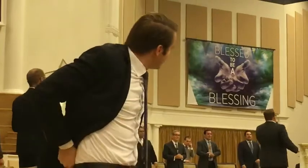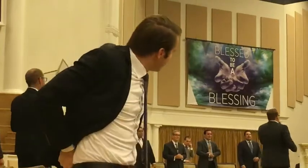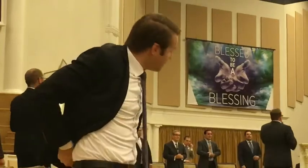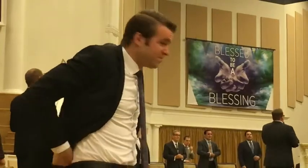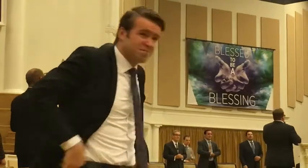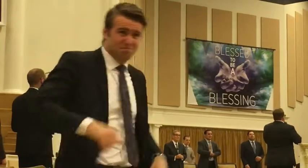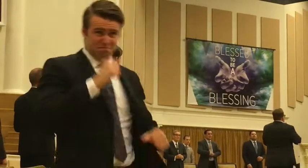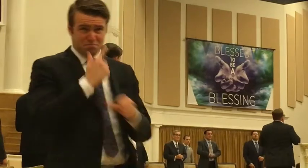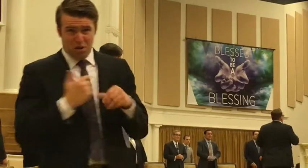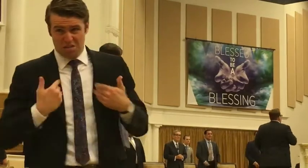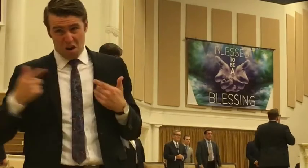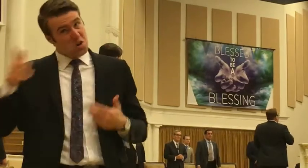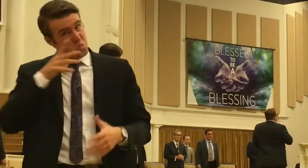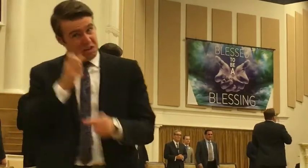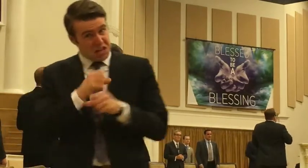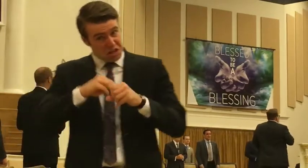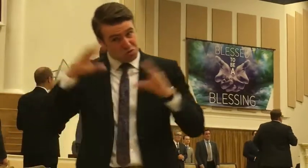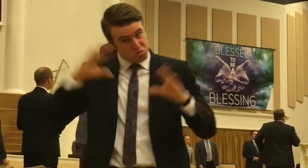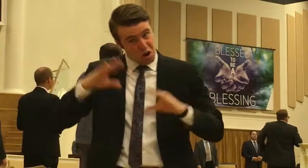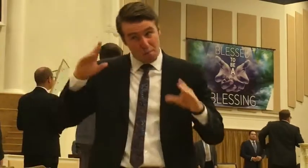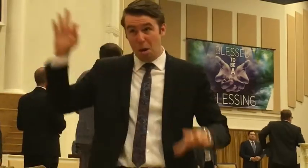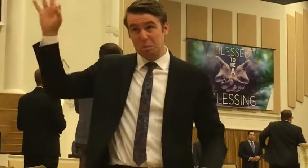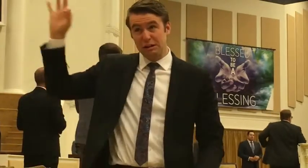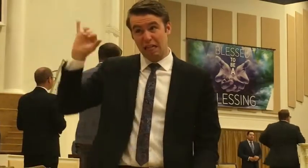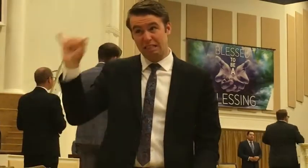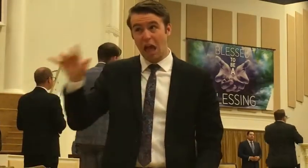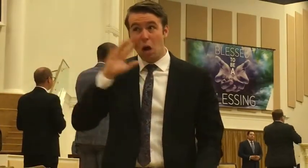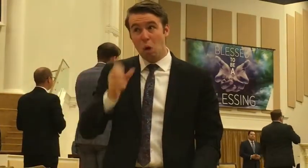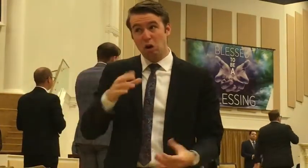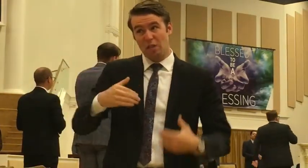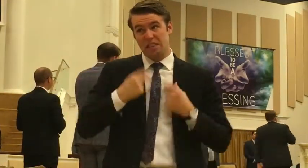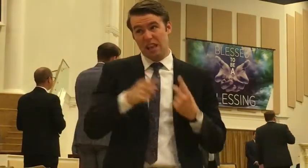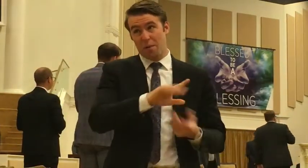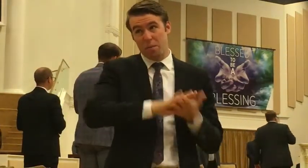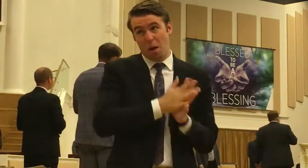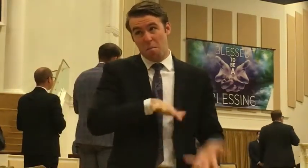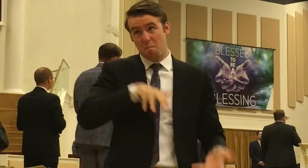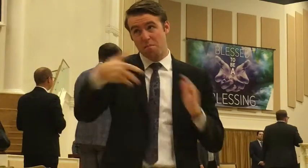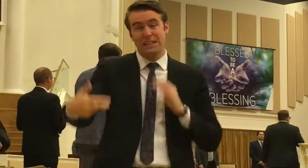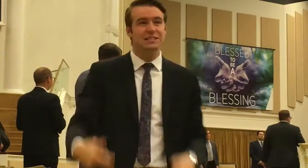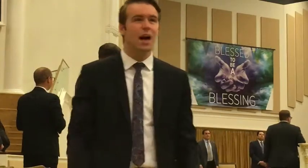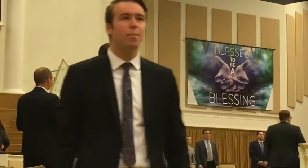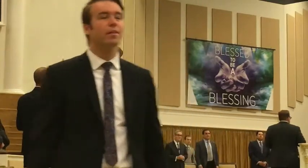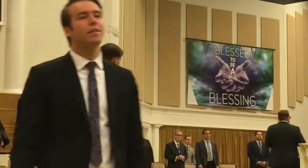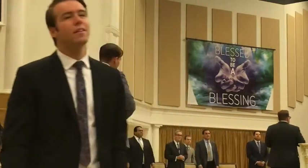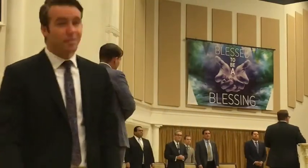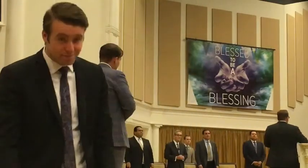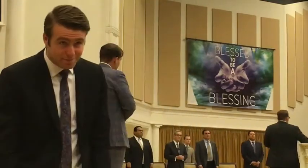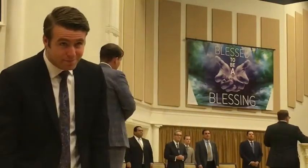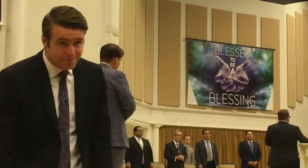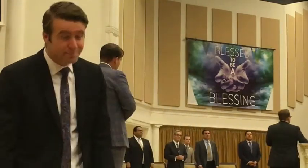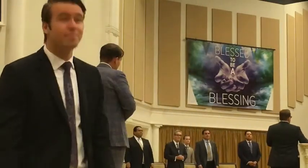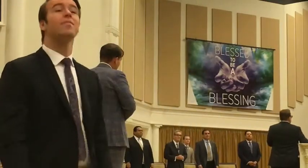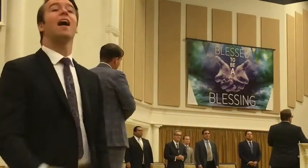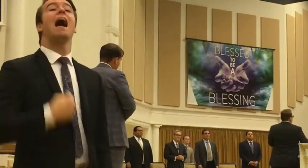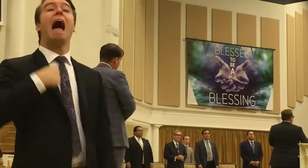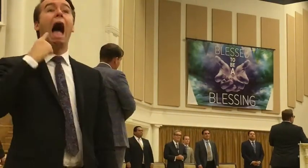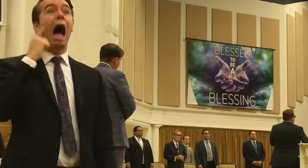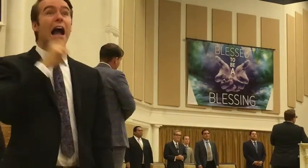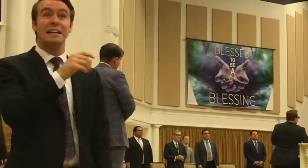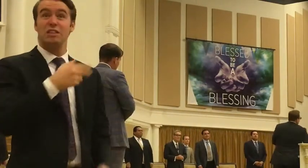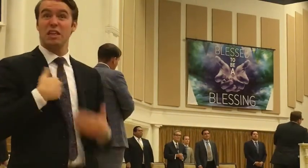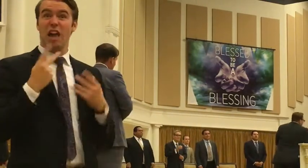Amen. Hey, you're going to get in trouble. Preaching like that's going to cause these young people to mess up. Good preaching. I guess they